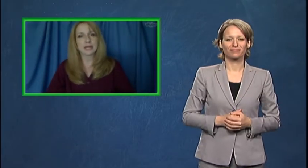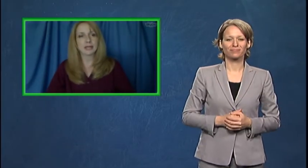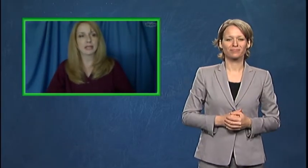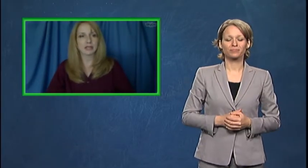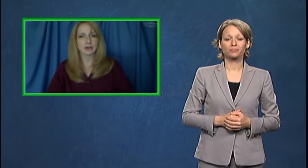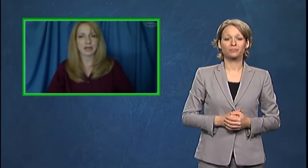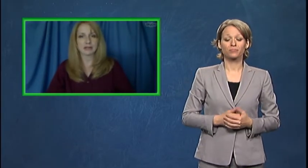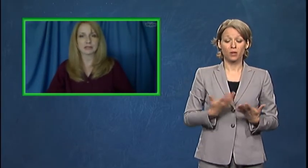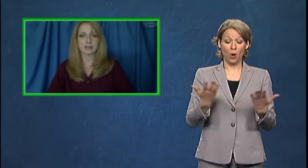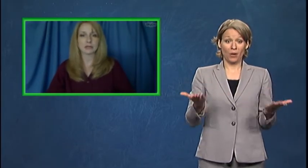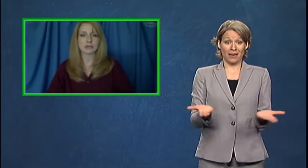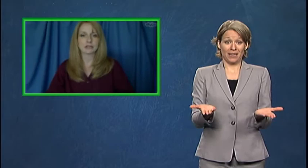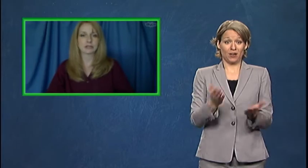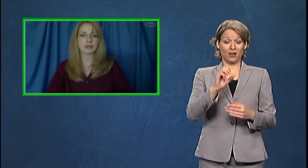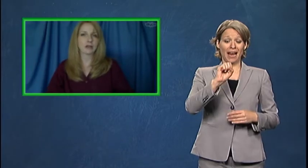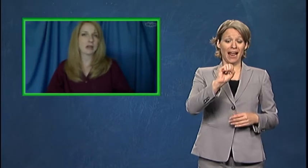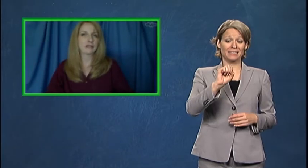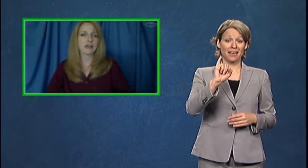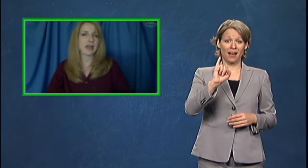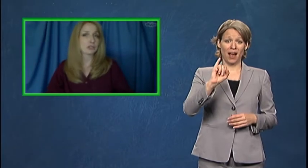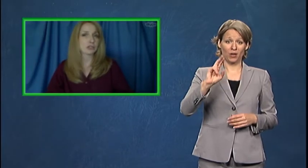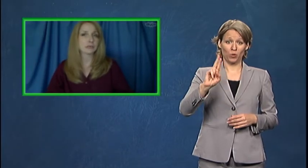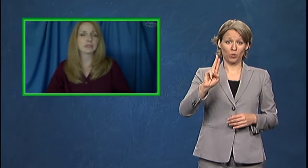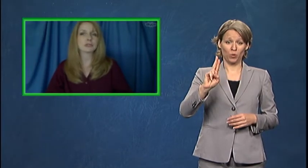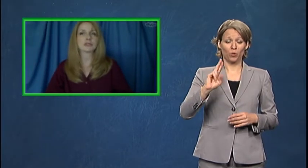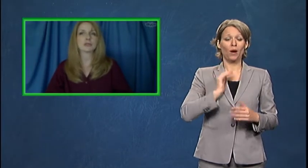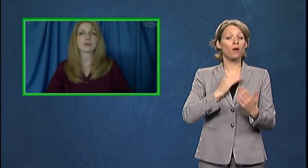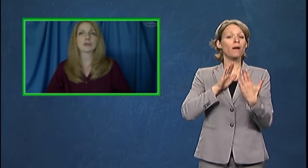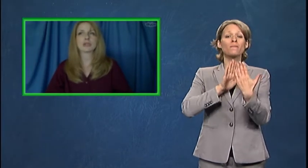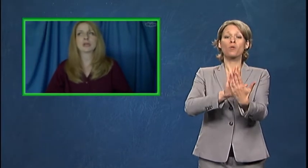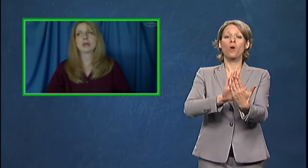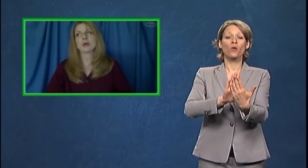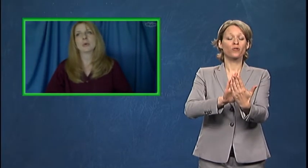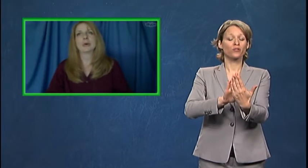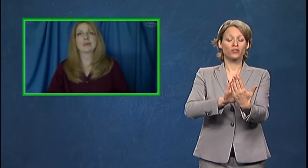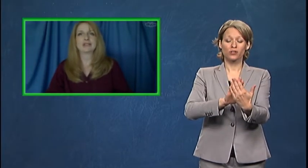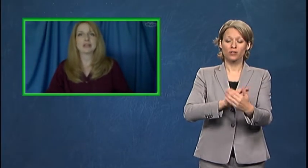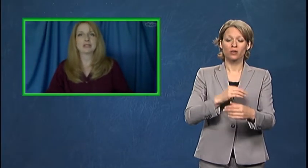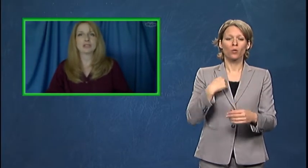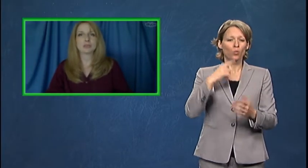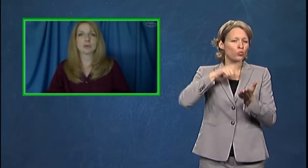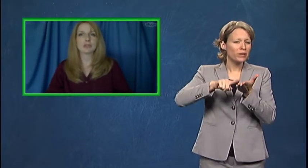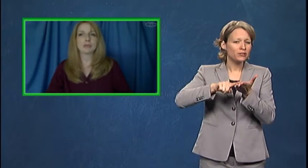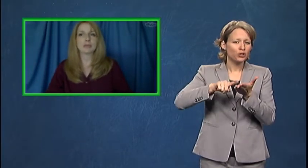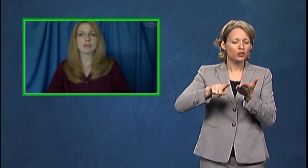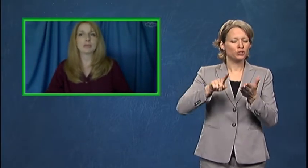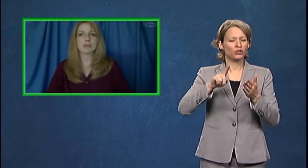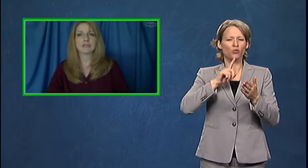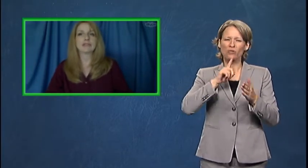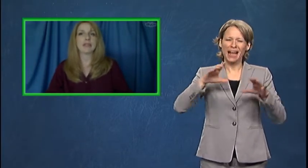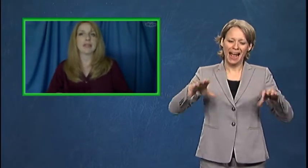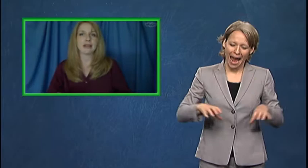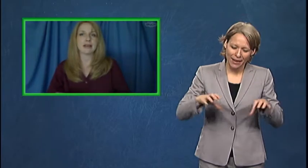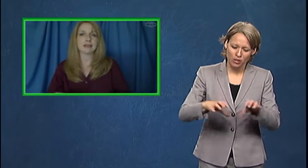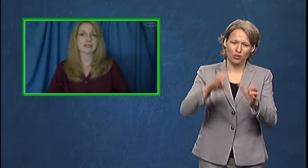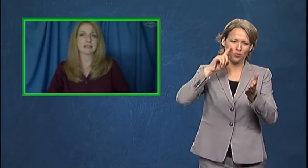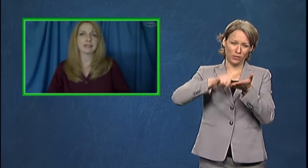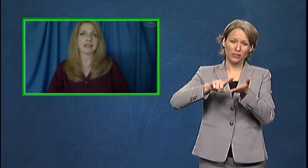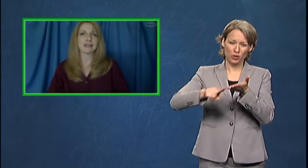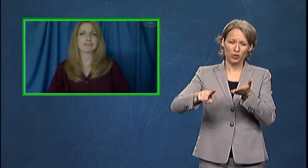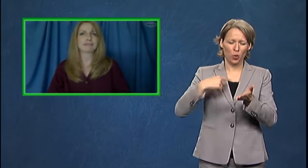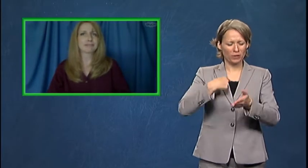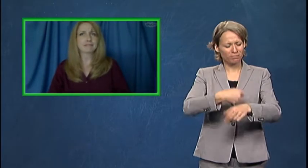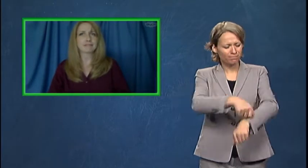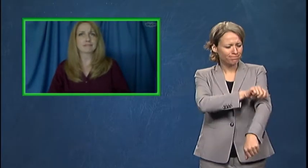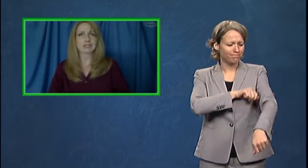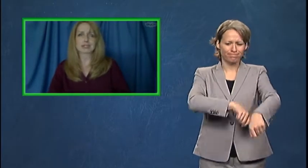we take here at SIU is kind of an action research approach. What we've done is just rolled up our sleeves